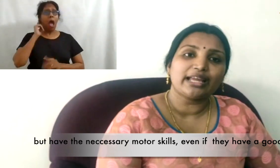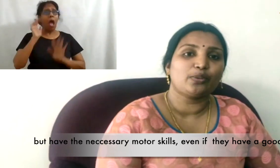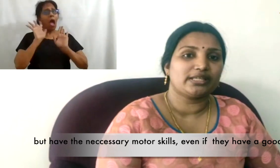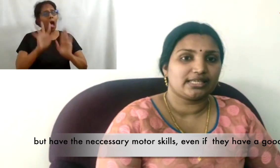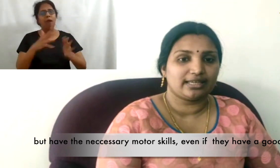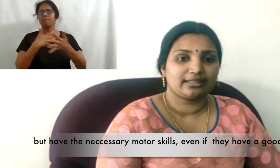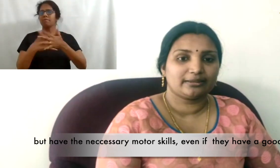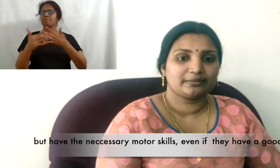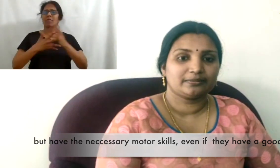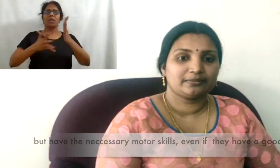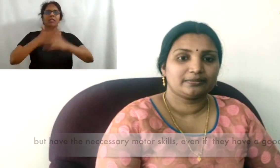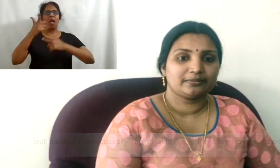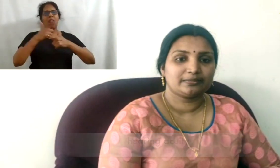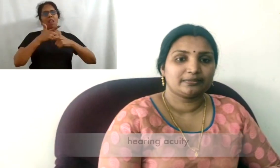acuity.